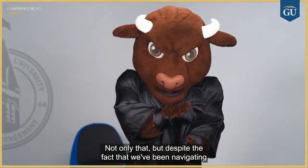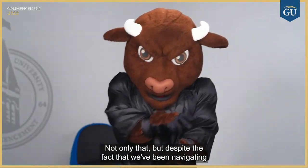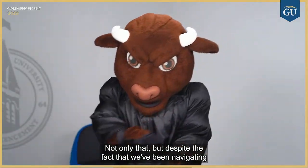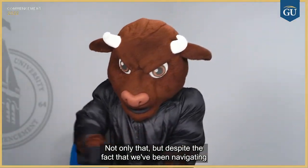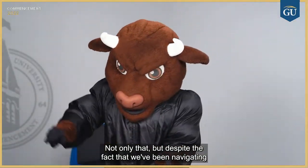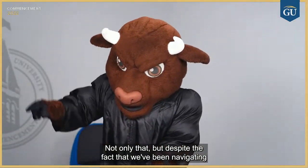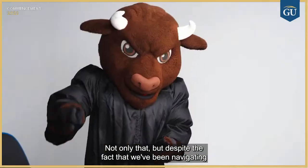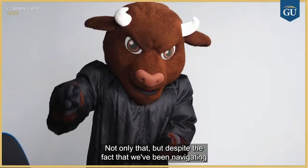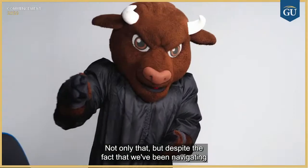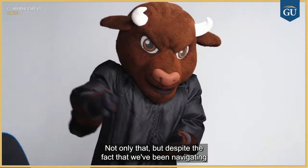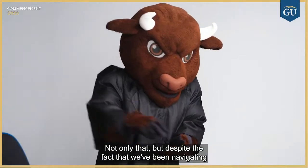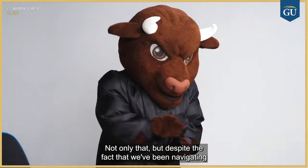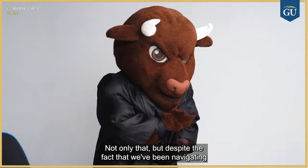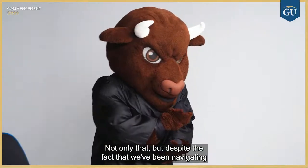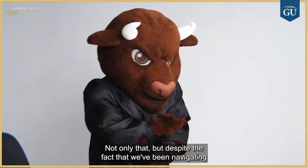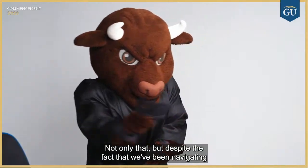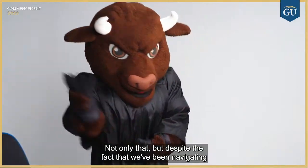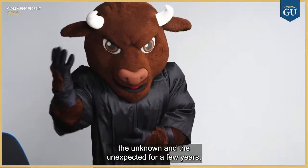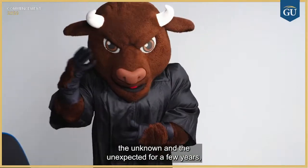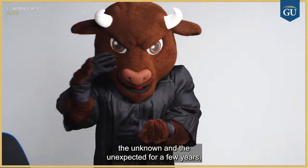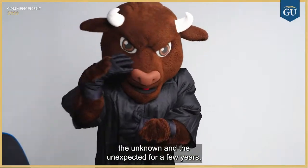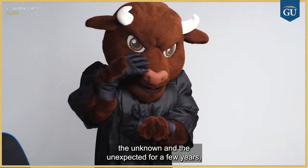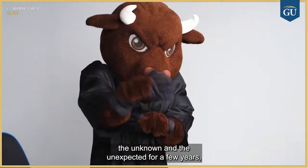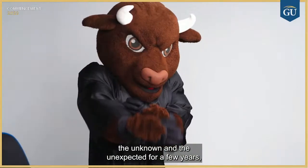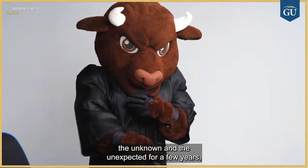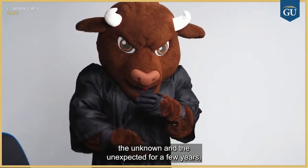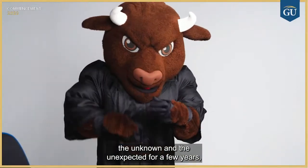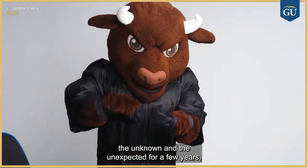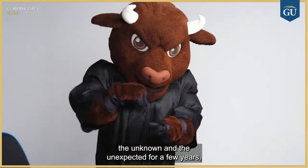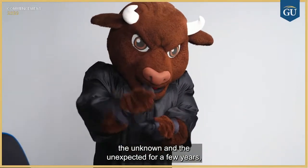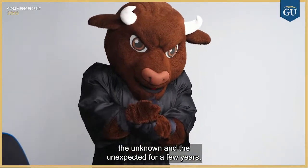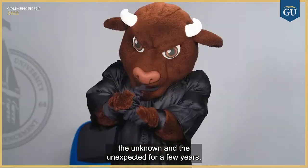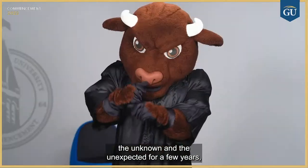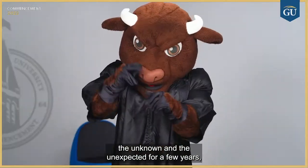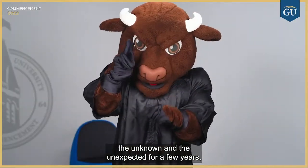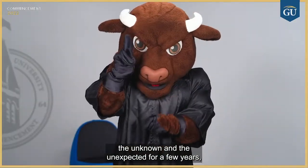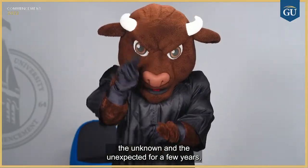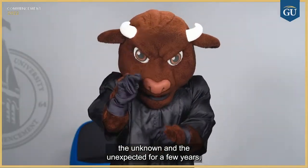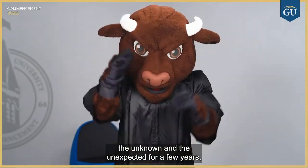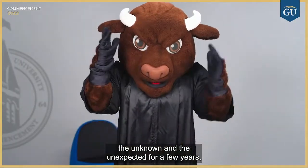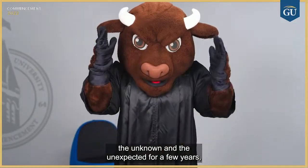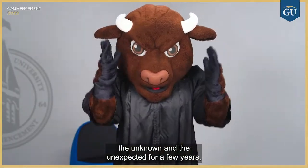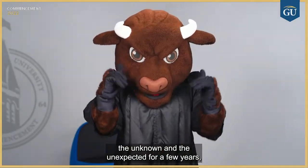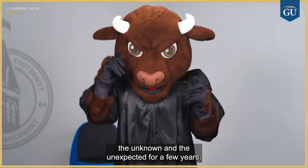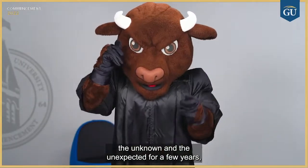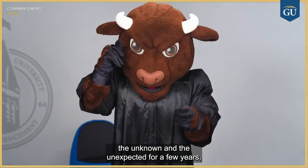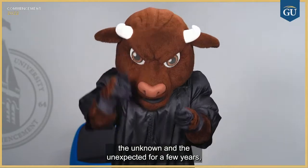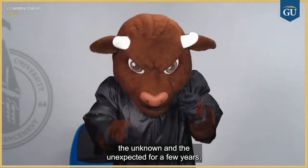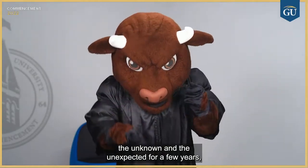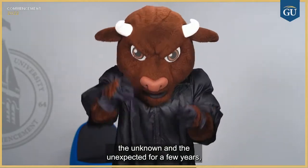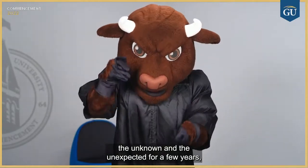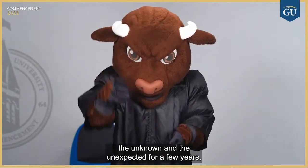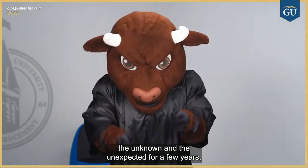but despite the fact that we've been navigating the unknown and the unexpected for a few years,